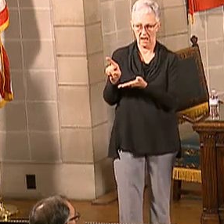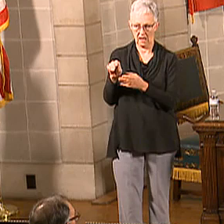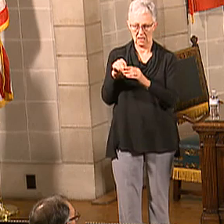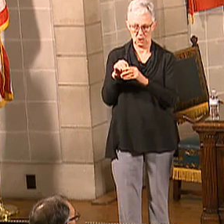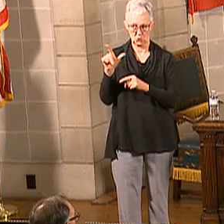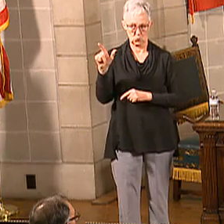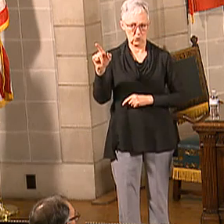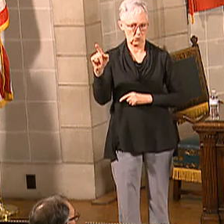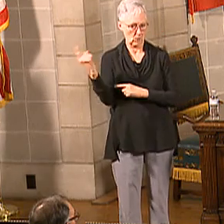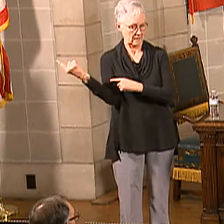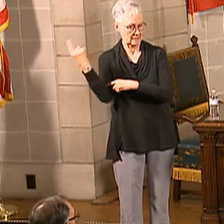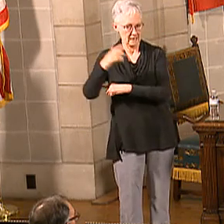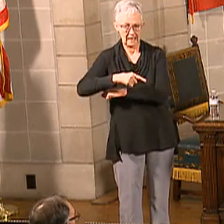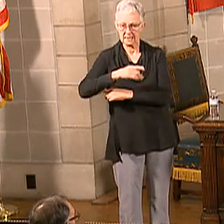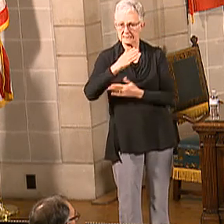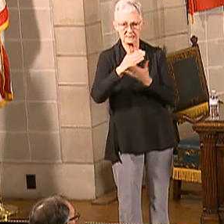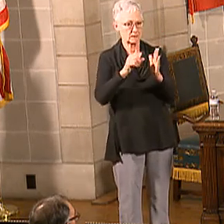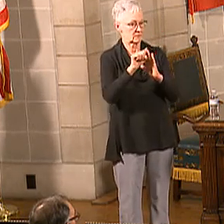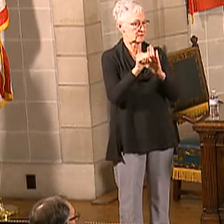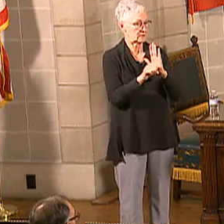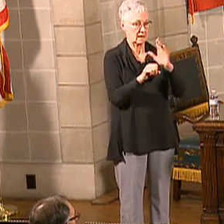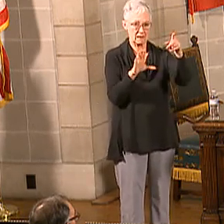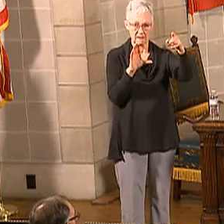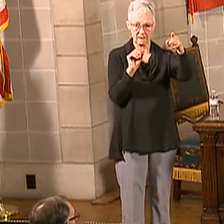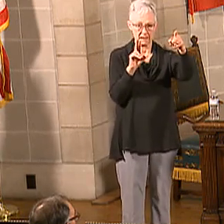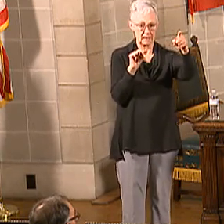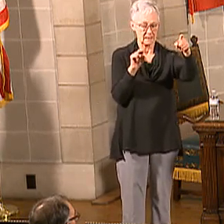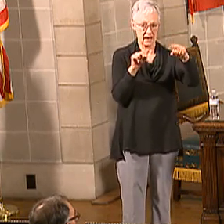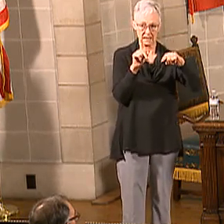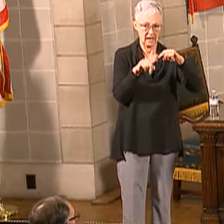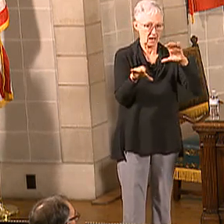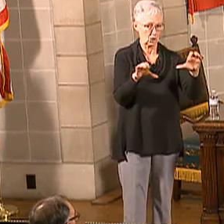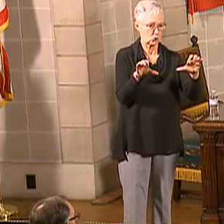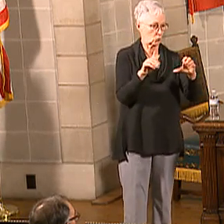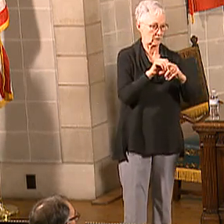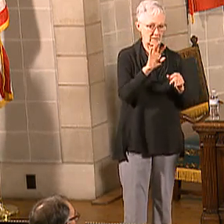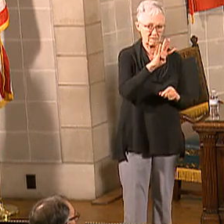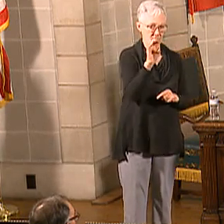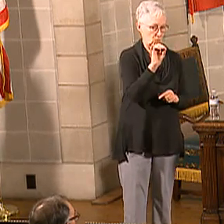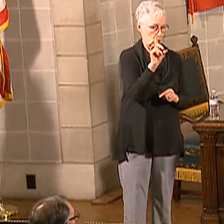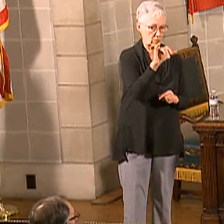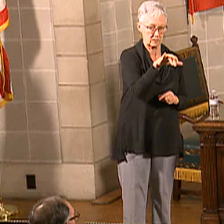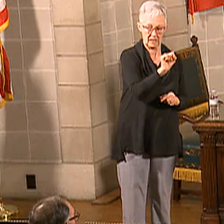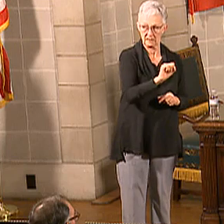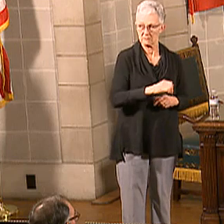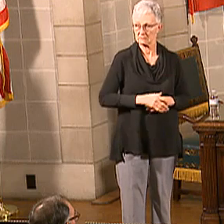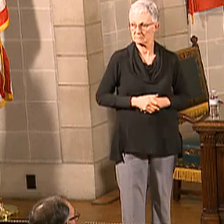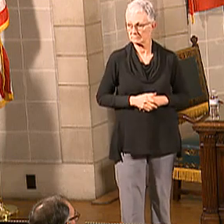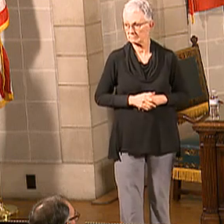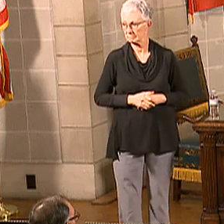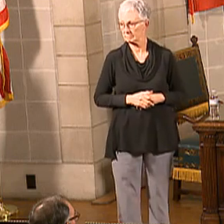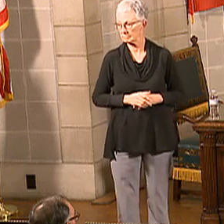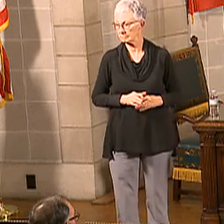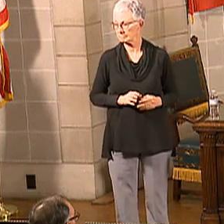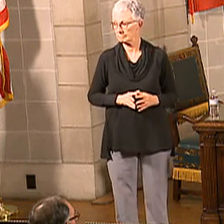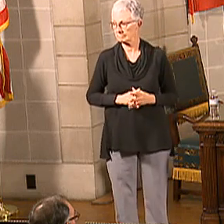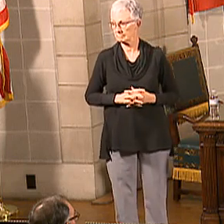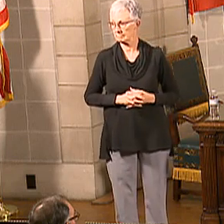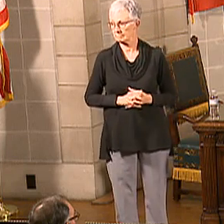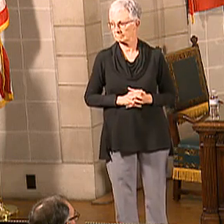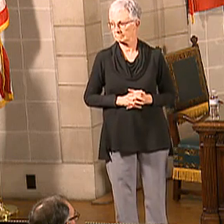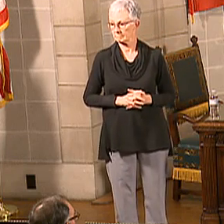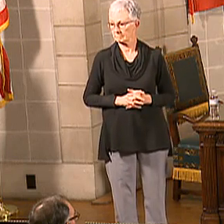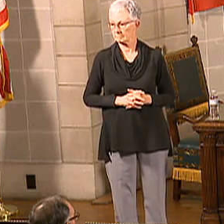states like Connecticut have said they're not going to be able to do it for 40 days. He also has a listener who's receiving our office's emails from